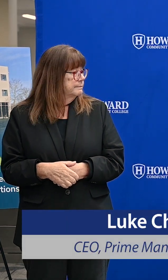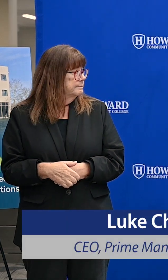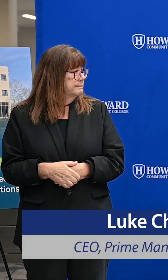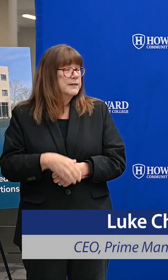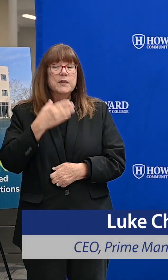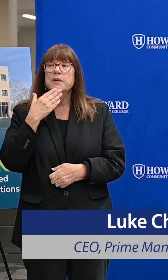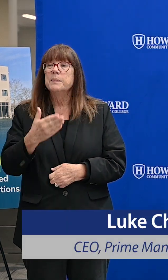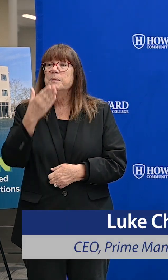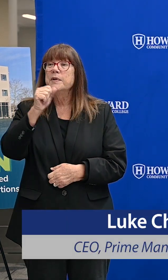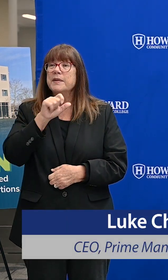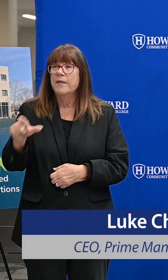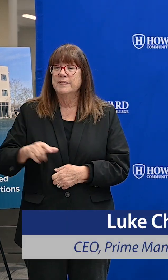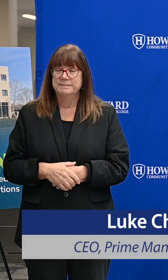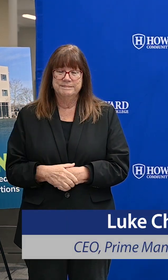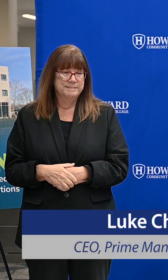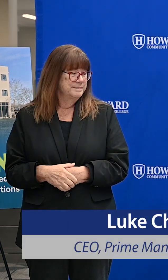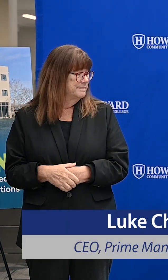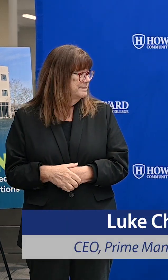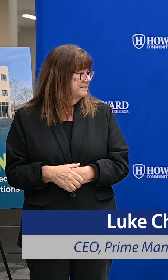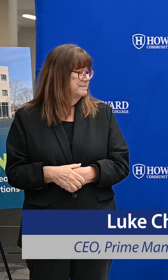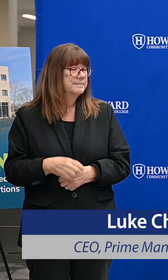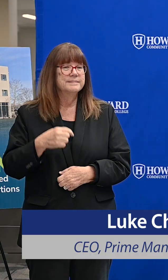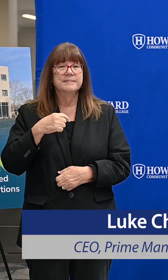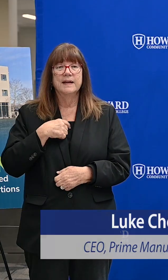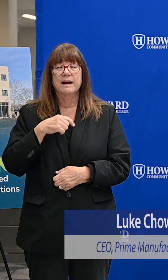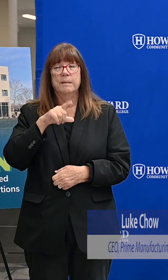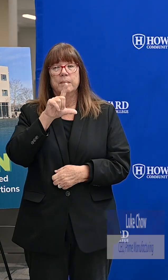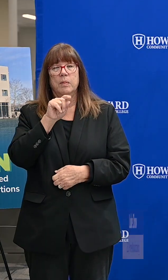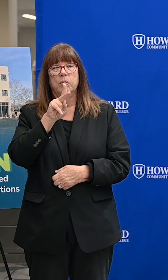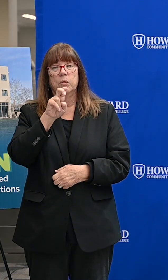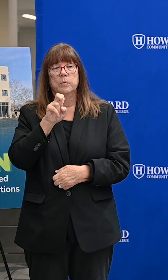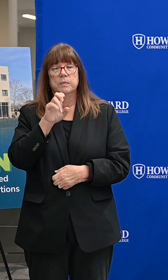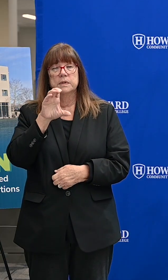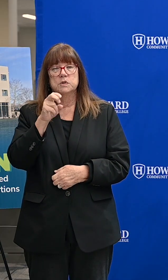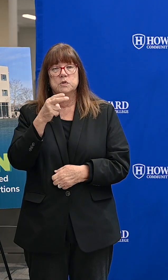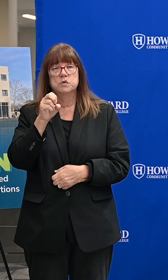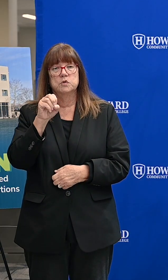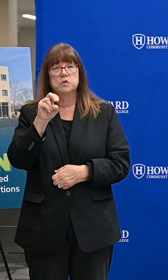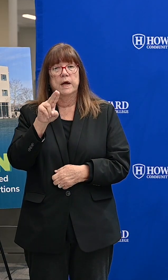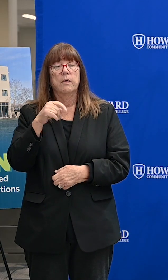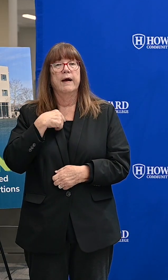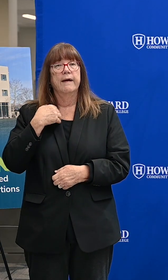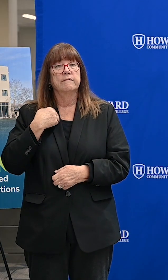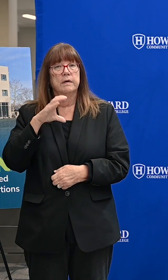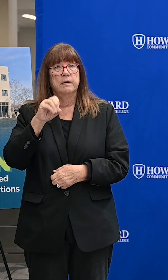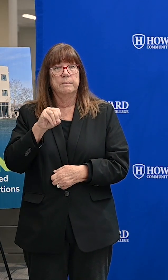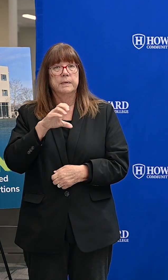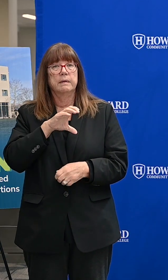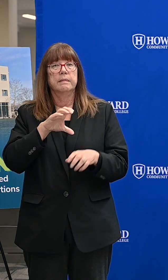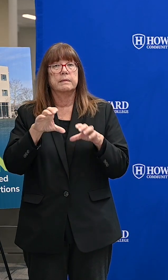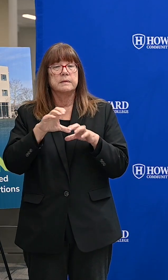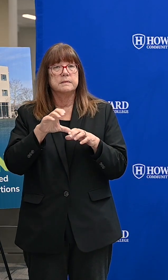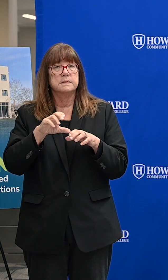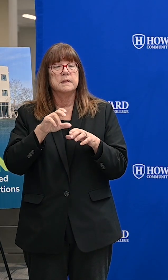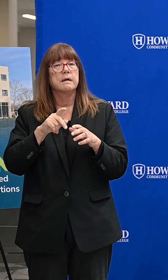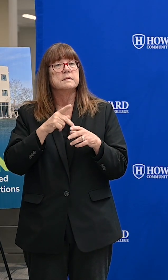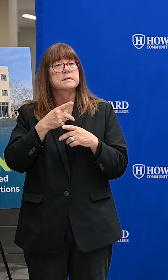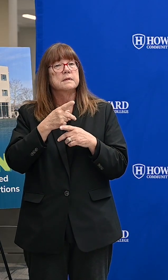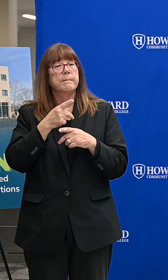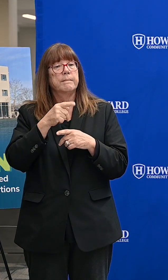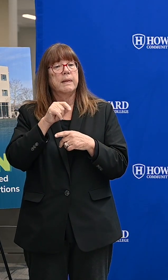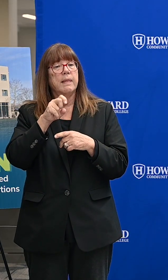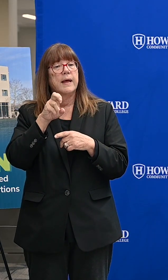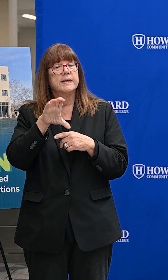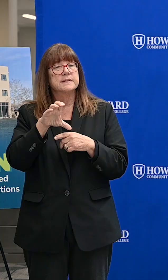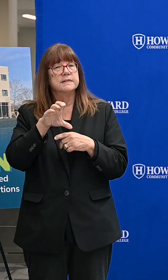Hi, good morning, everyone. Yeah, I'm Luke Chow. I have a company that does plastic injection molding